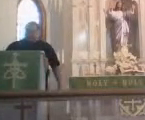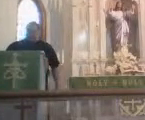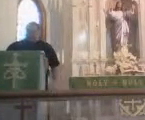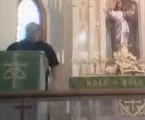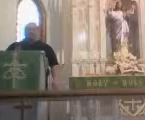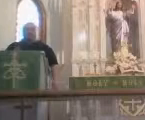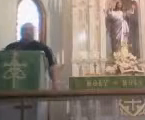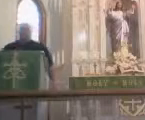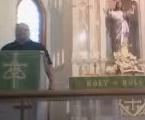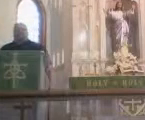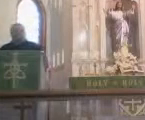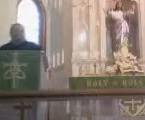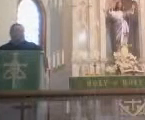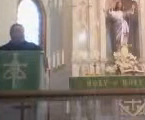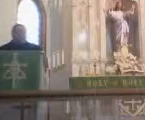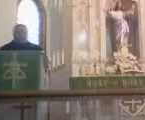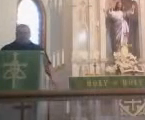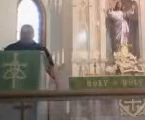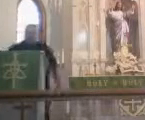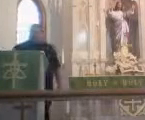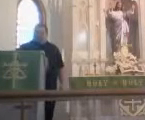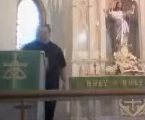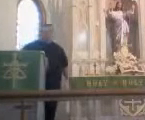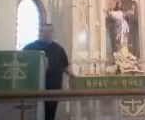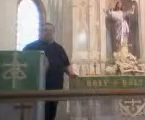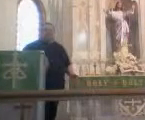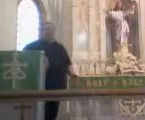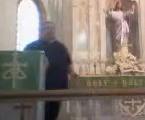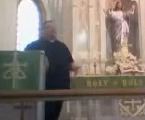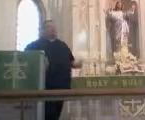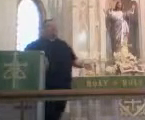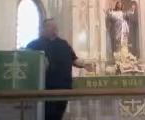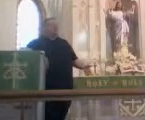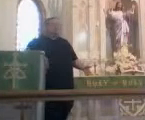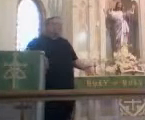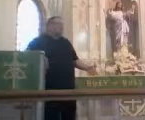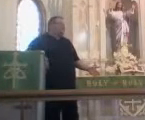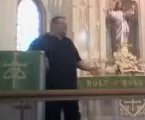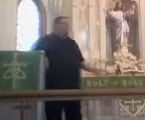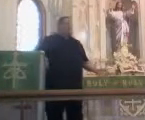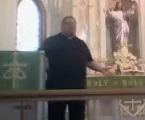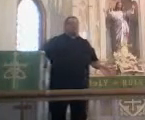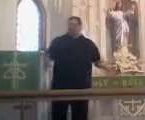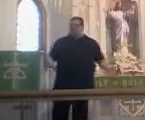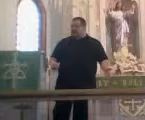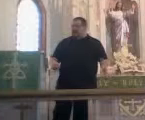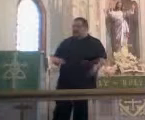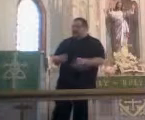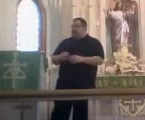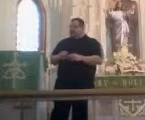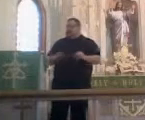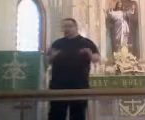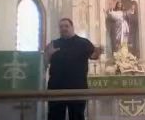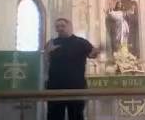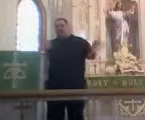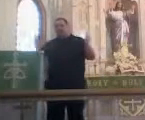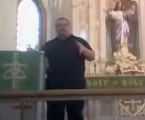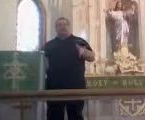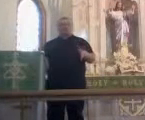point of providing Elijah with some refreshment during the time of rest and allowing him to go back to sleep, go back to his nap. Again, here's a point